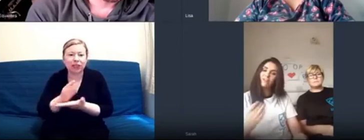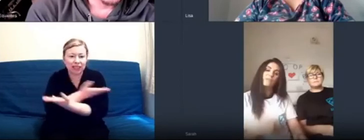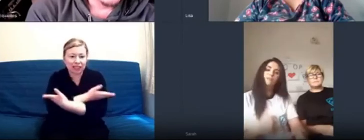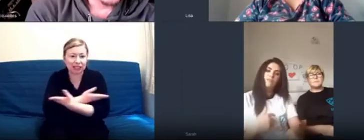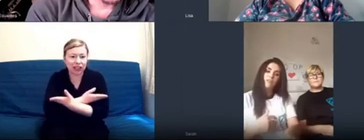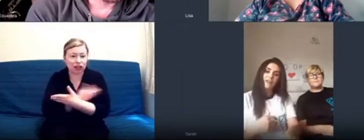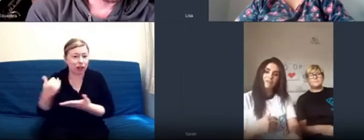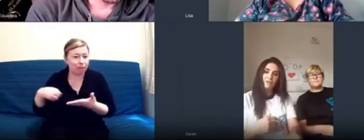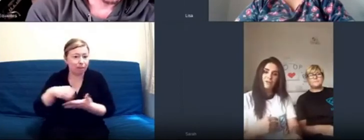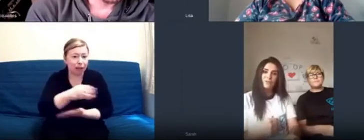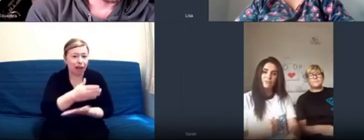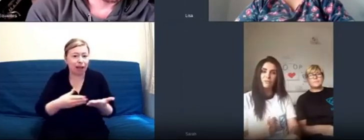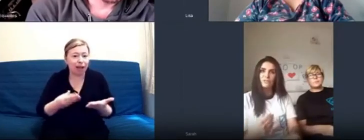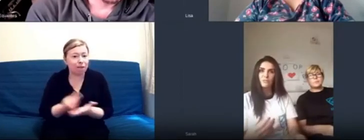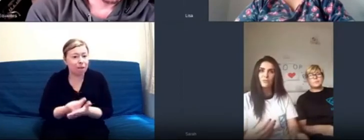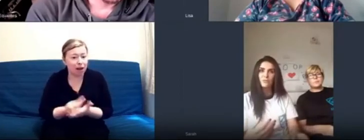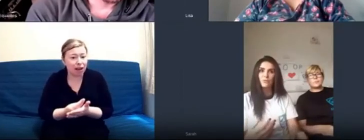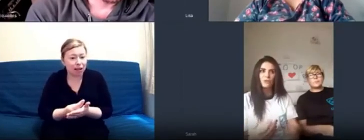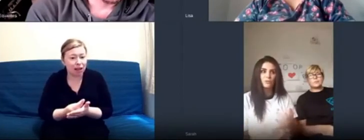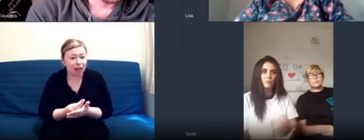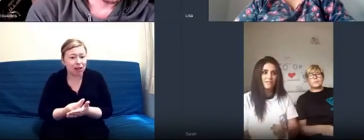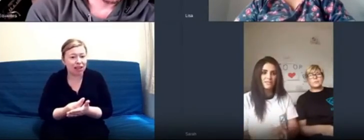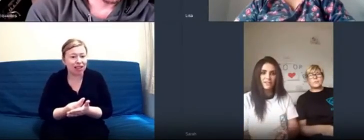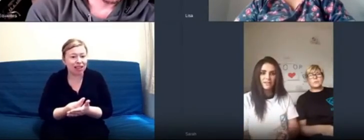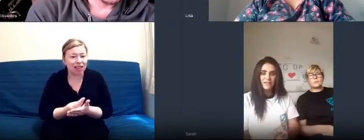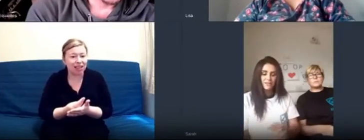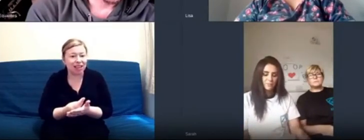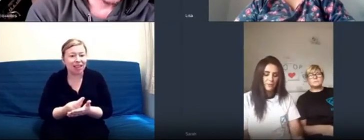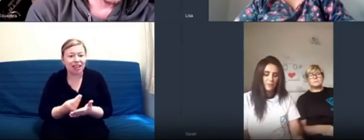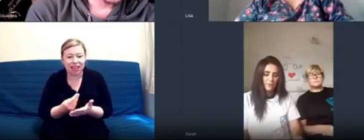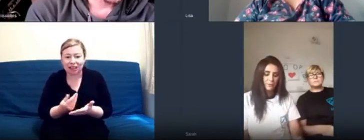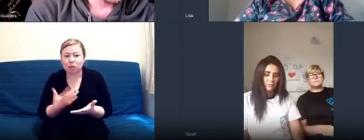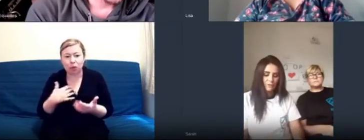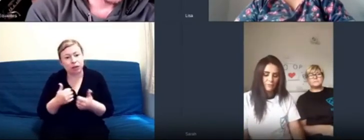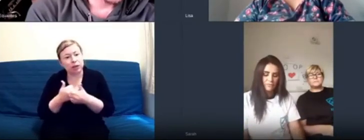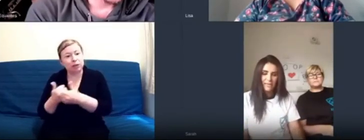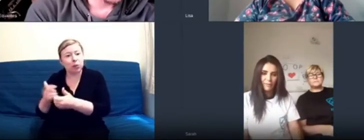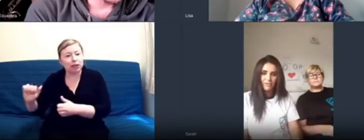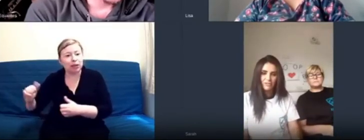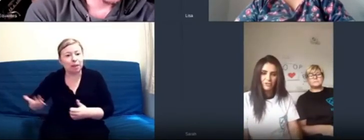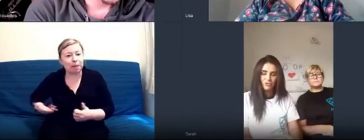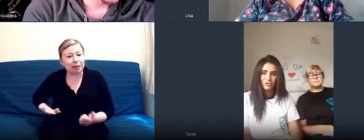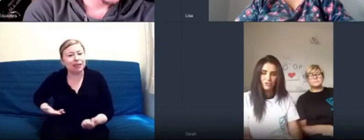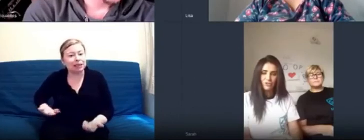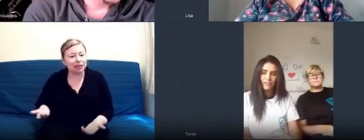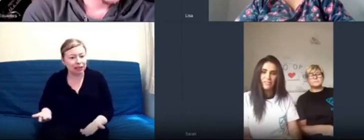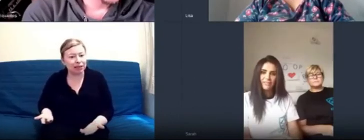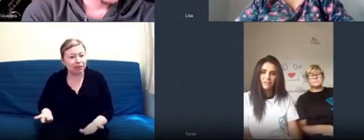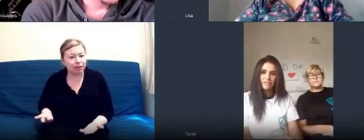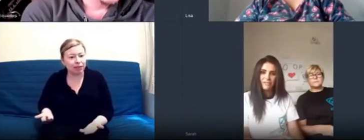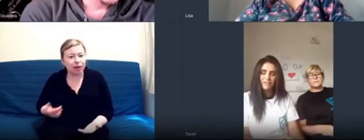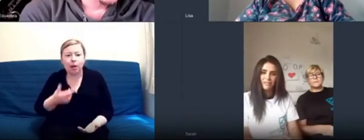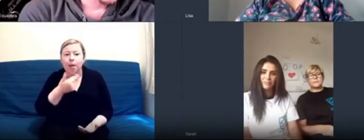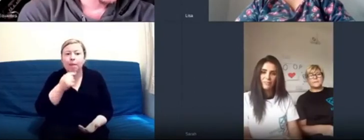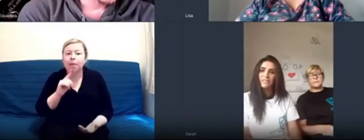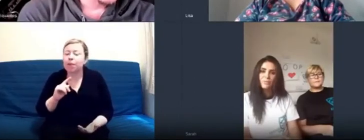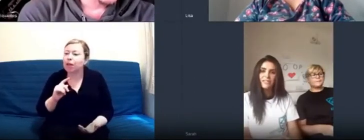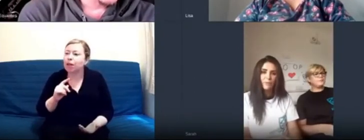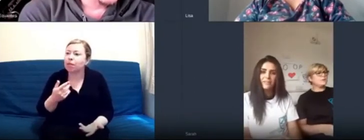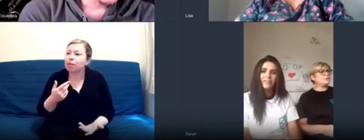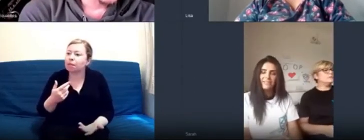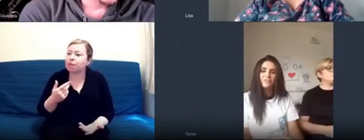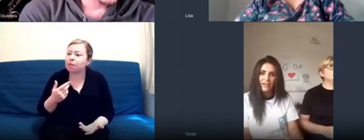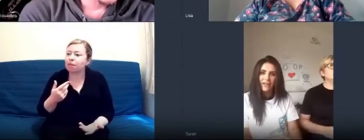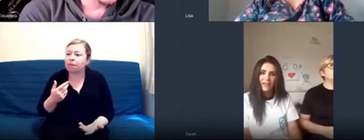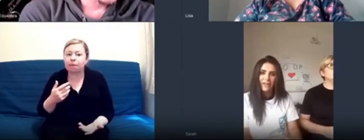paid for half and we paid for the other half because we want to support new business. People have been able to tap into skills that had been